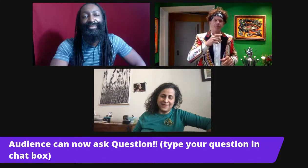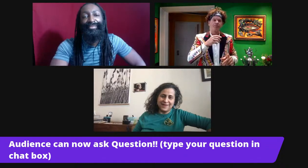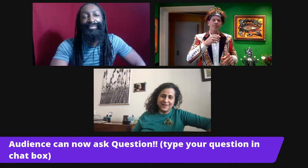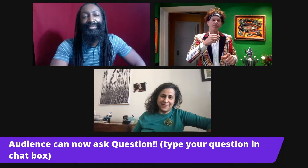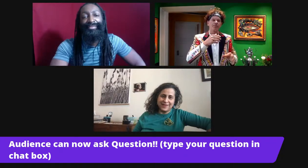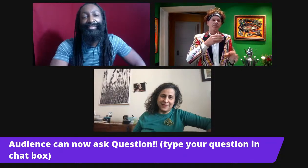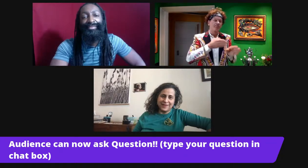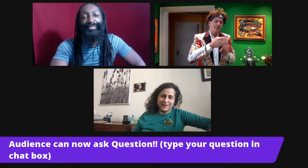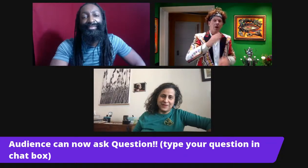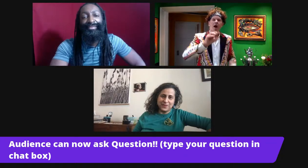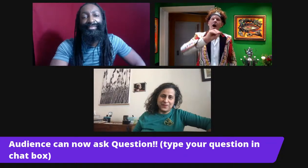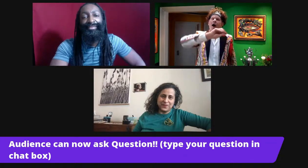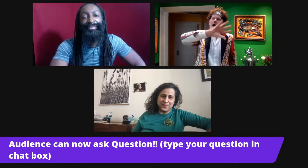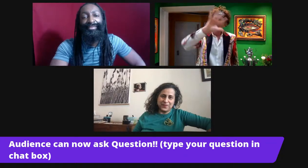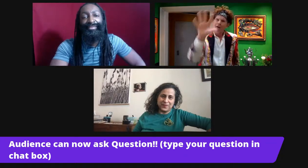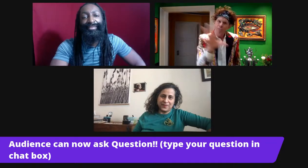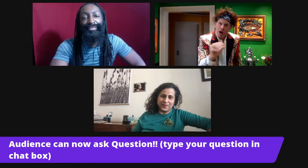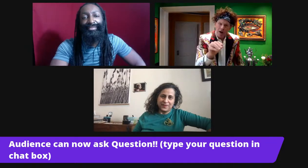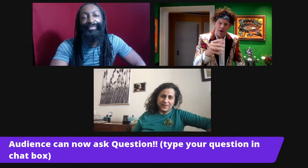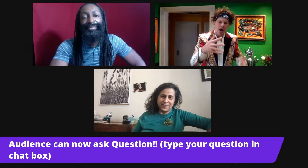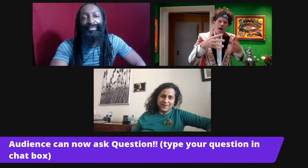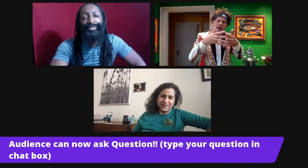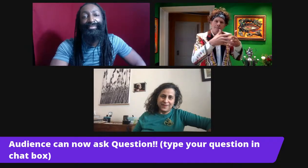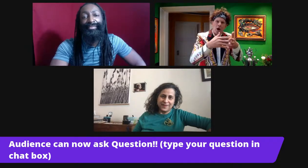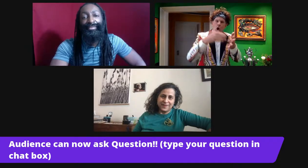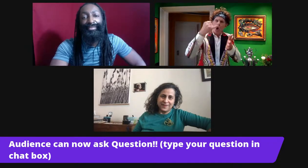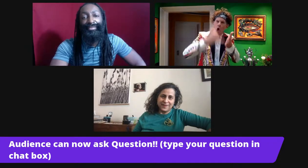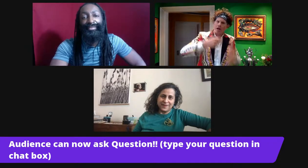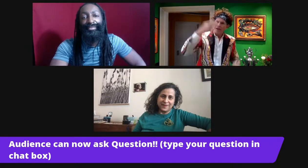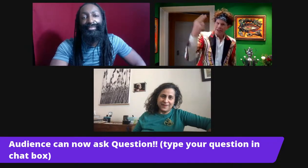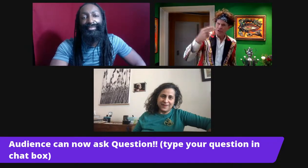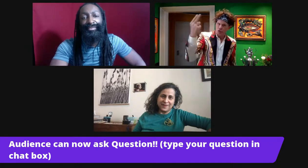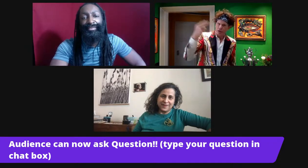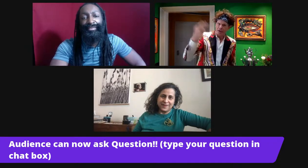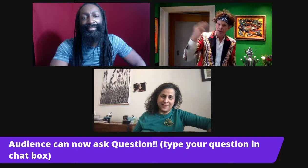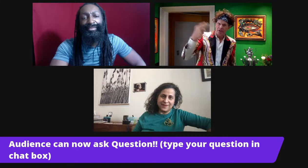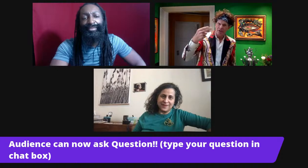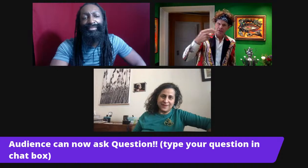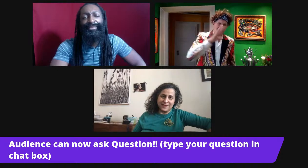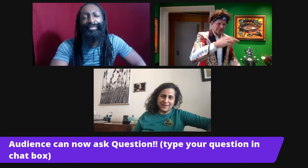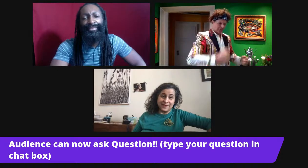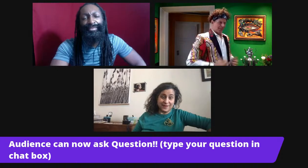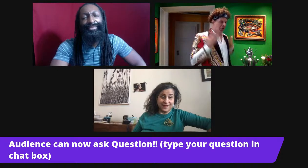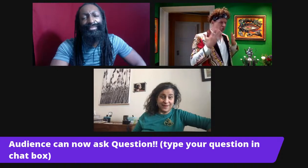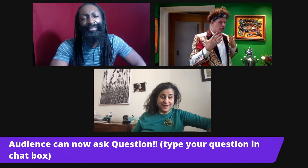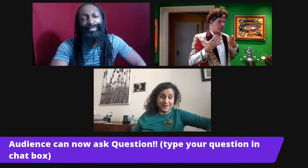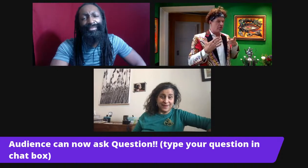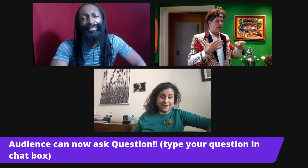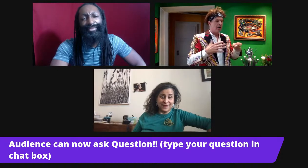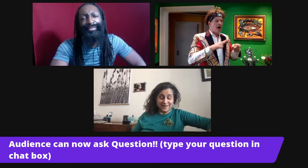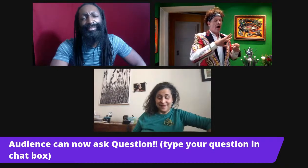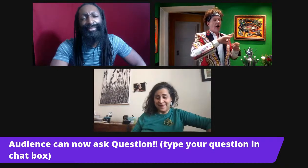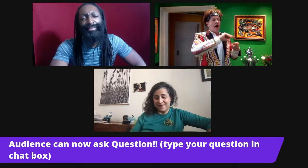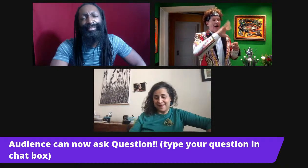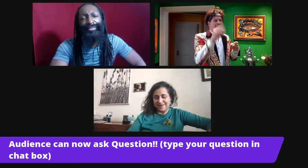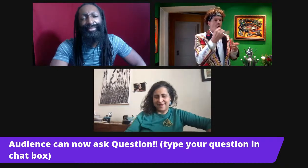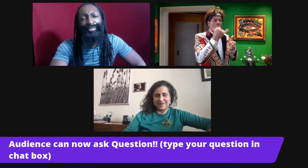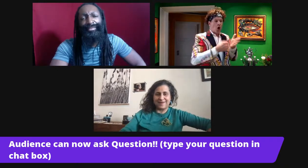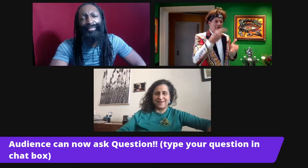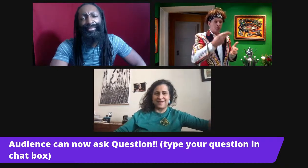You know, I've been influenced by all kinds of, and so one prominent salient feature of my